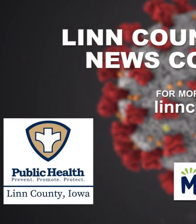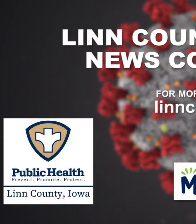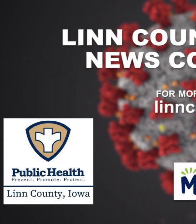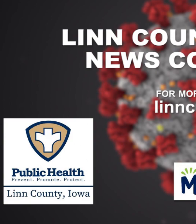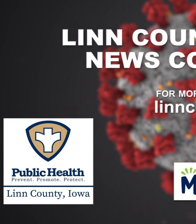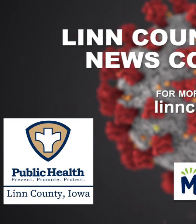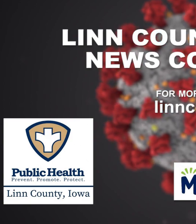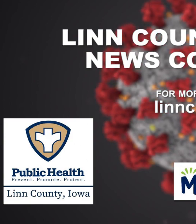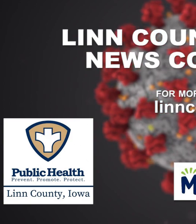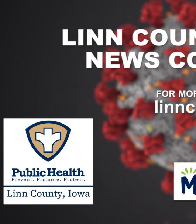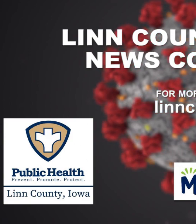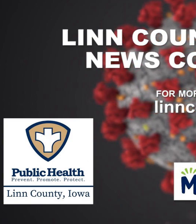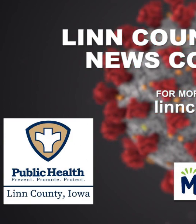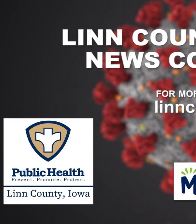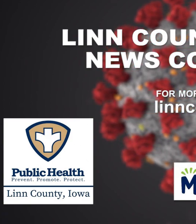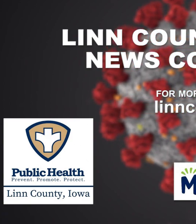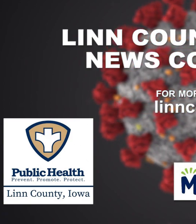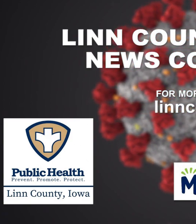Thank you.